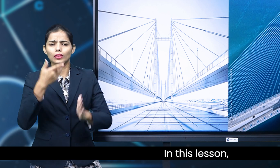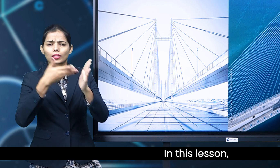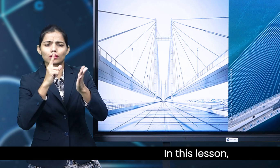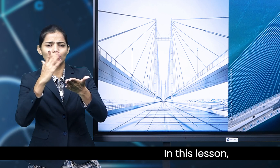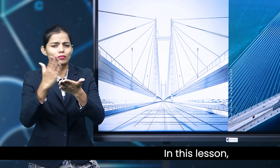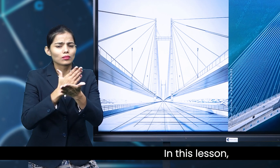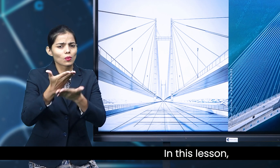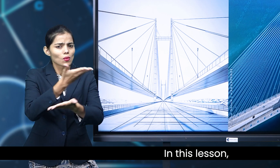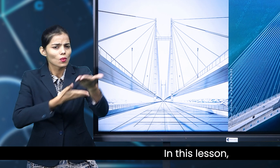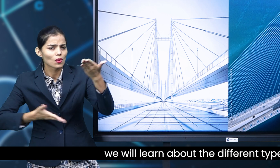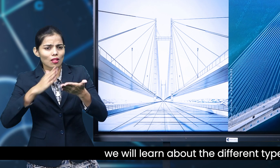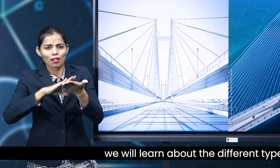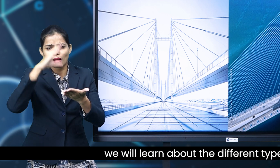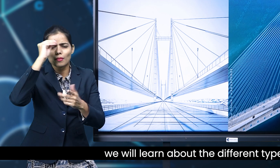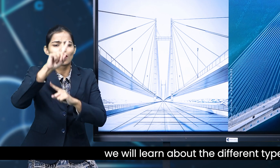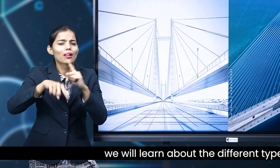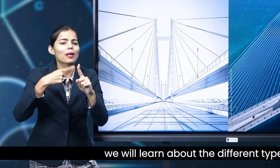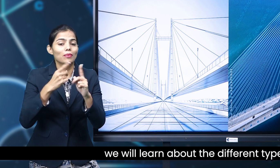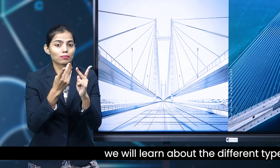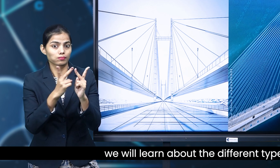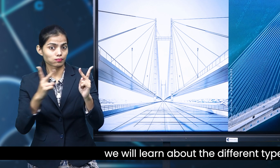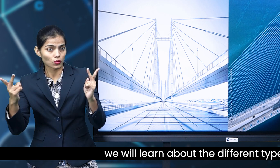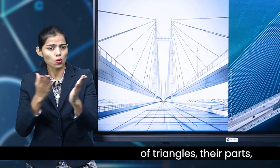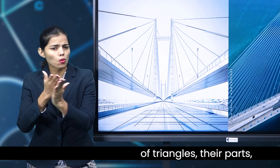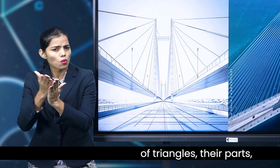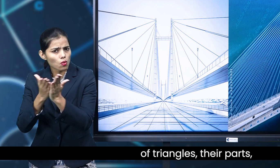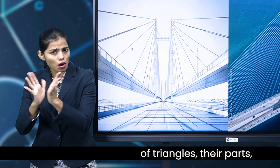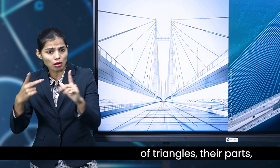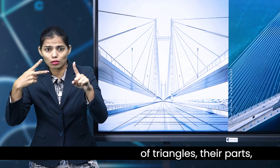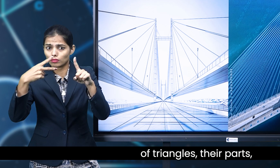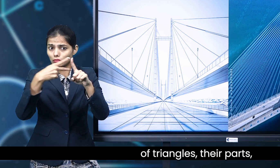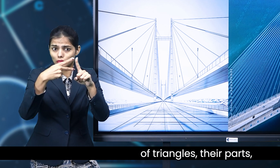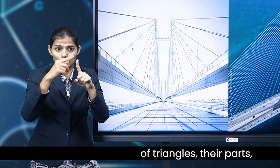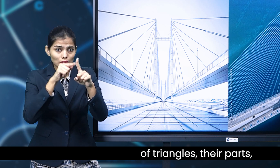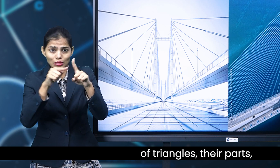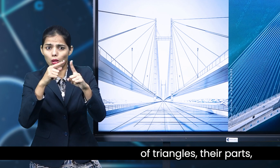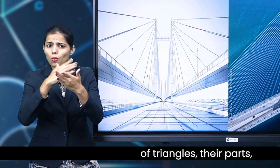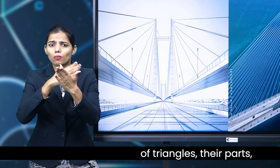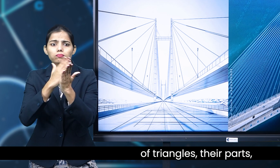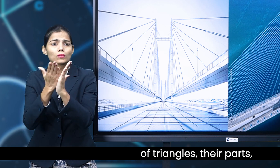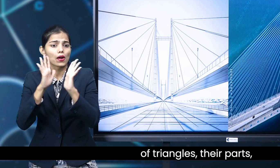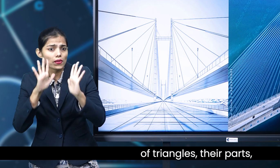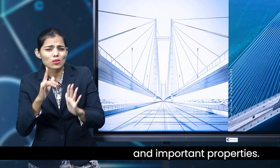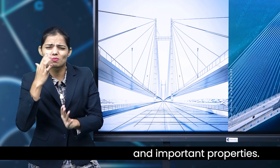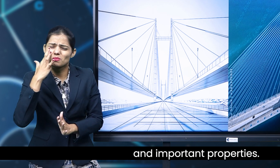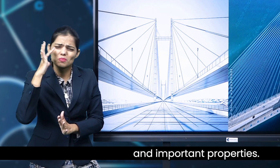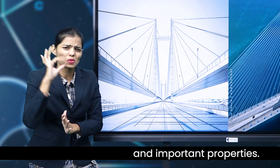In this lesson, we will learn about the different types of triangles, their parts, and